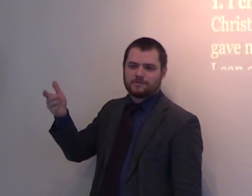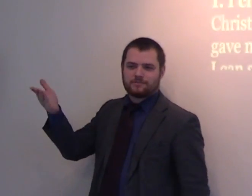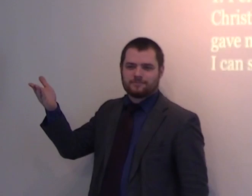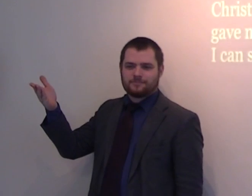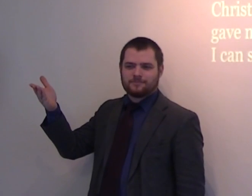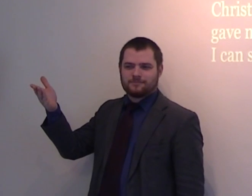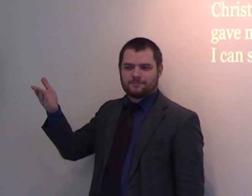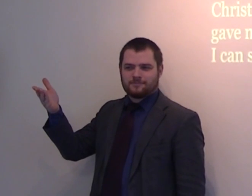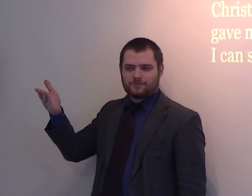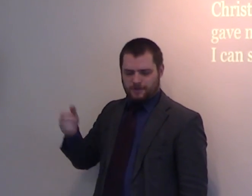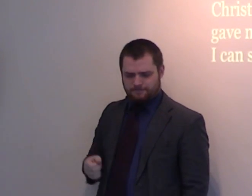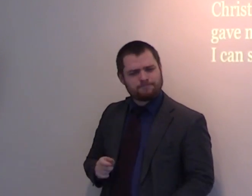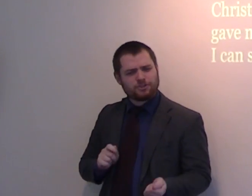Number 1, I change myself.